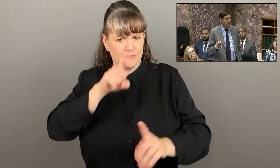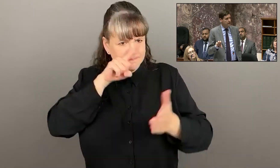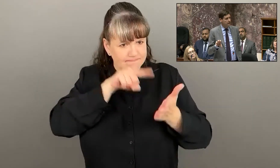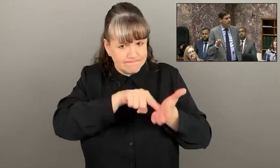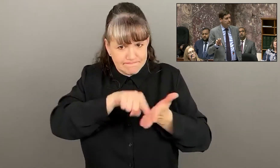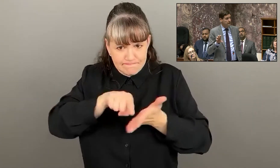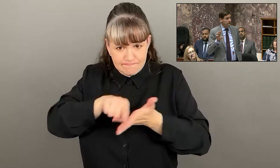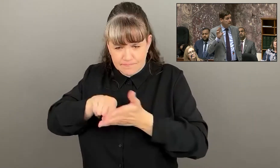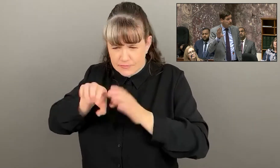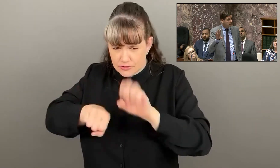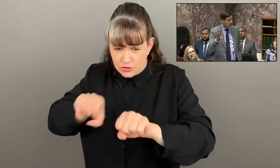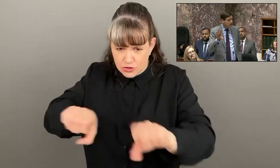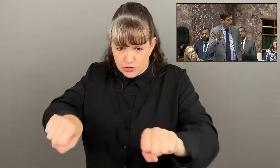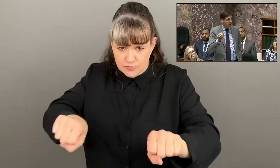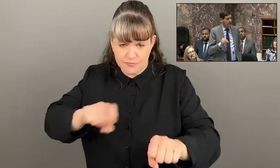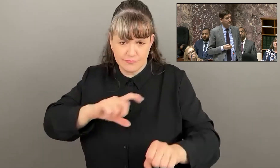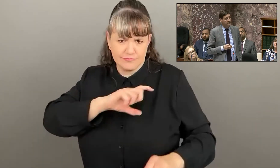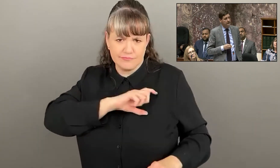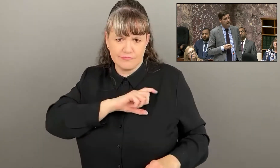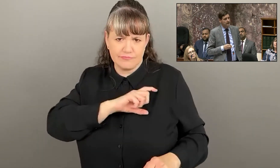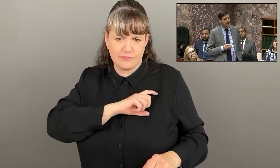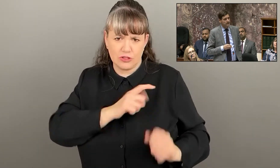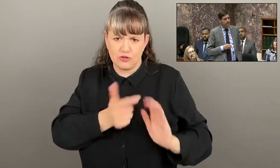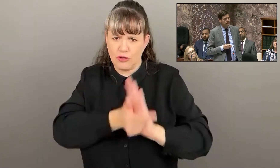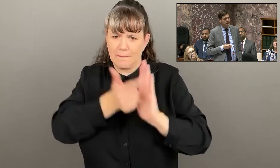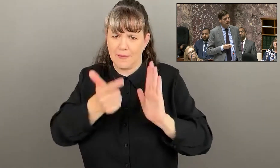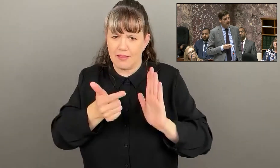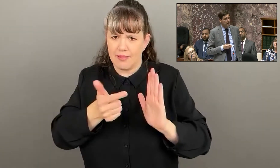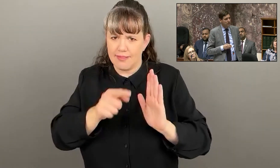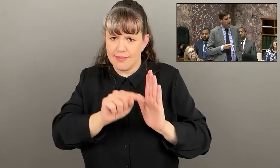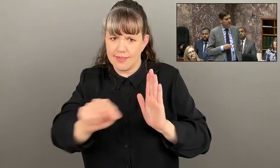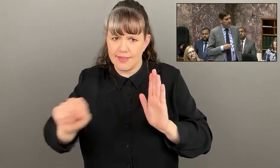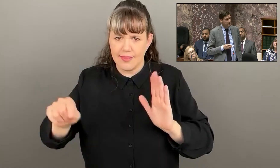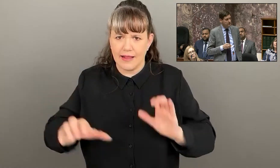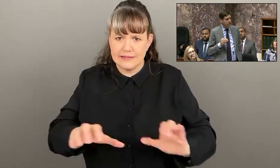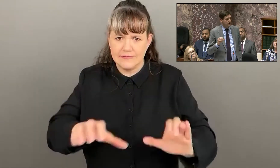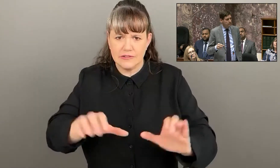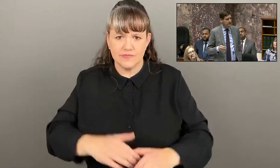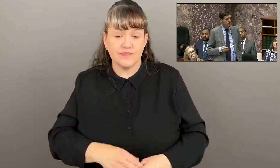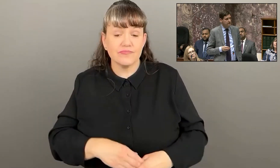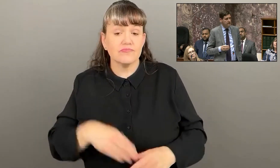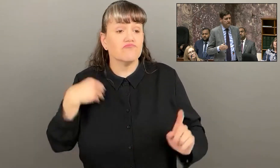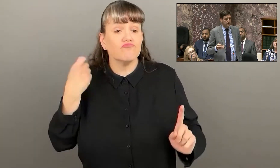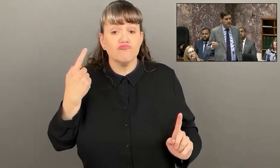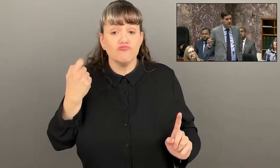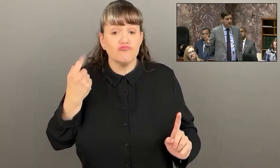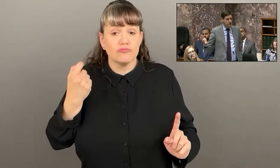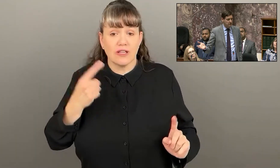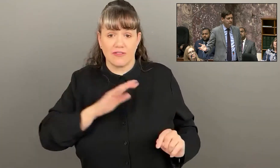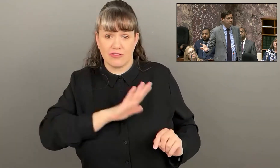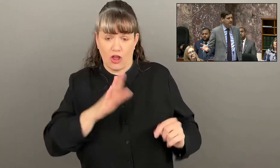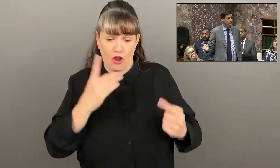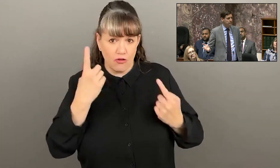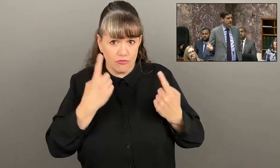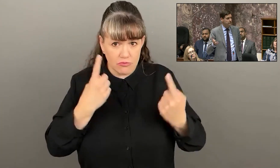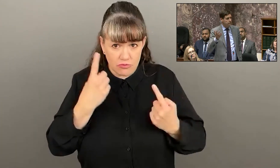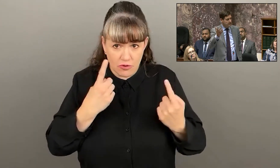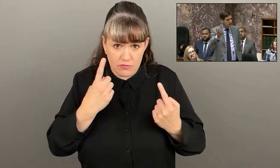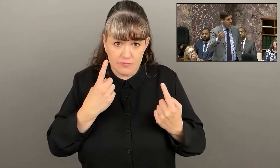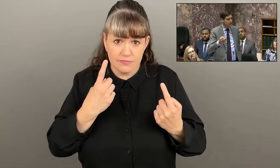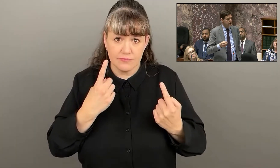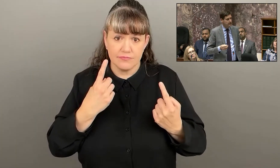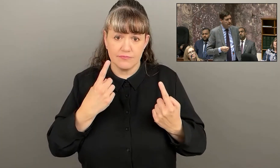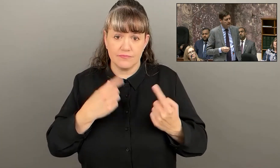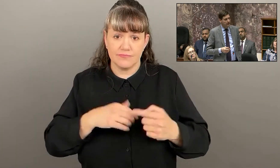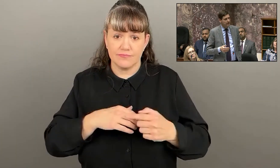understand the thinking behind the member of the public service, the Director of Police Services. He shared some information with police. It was